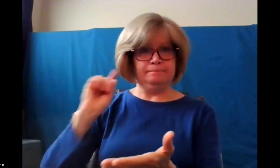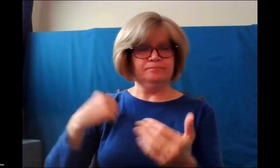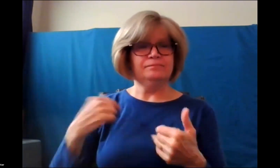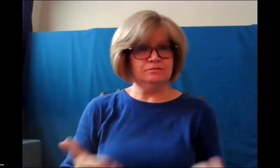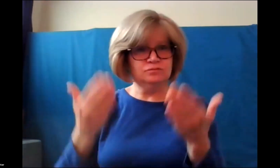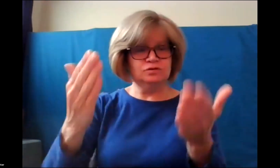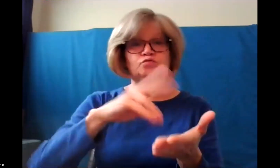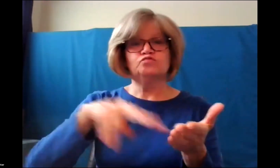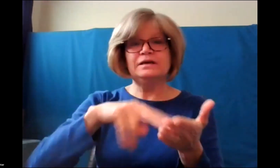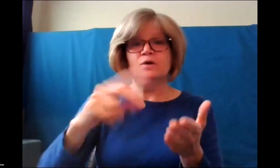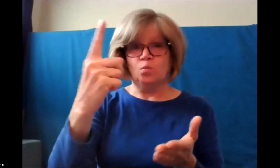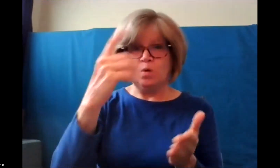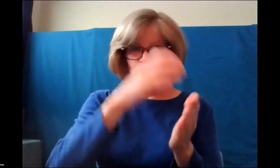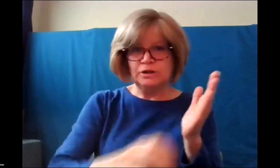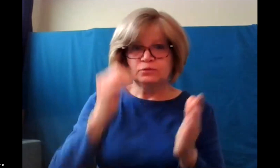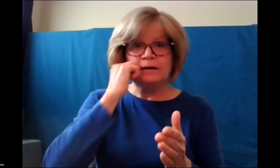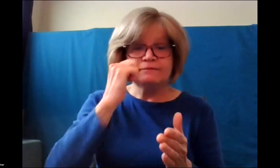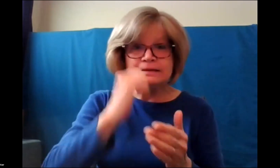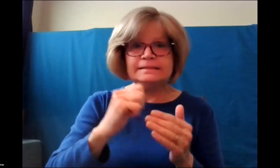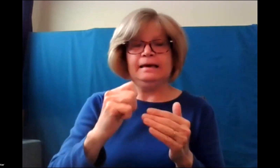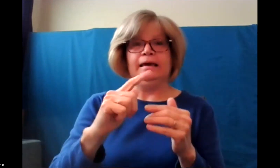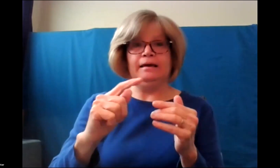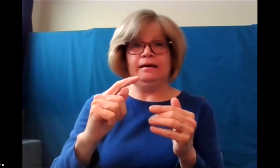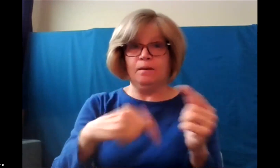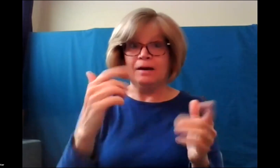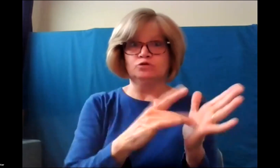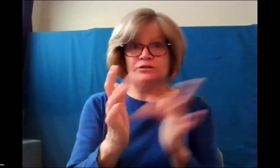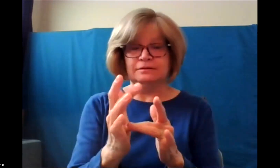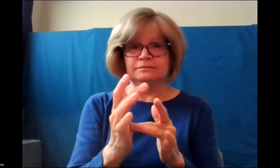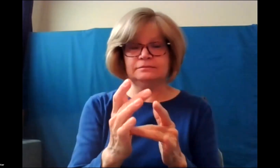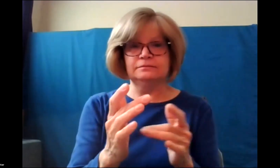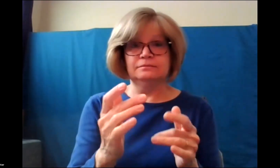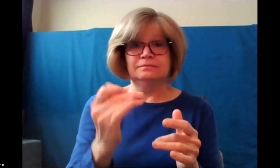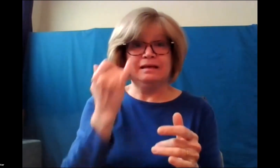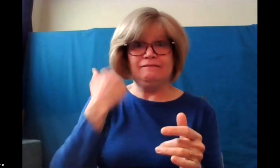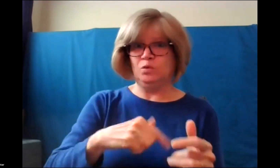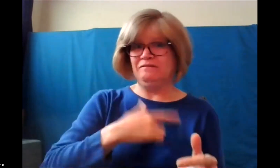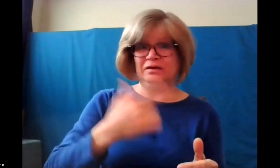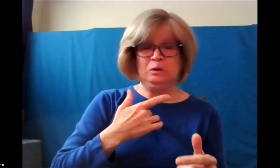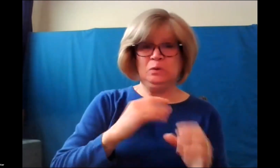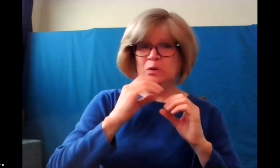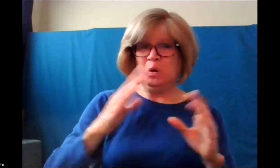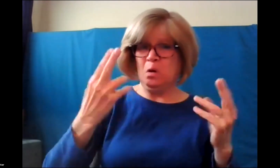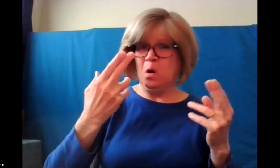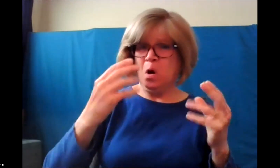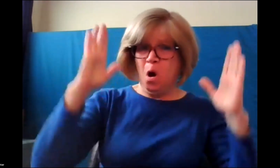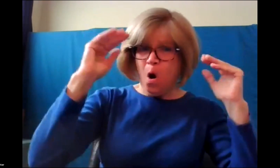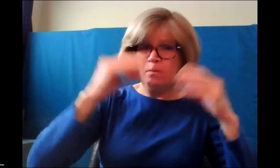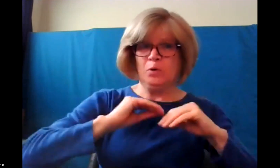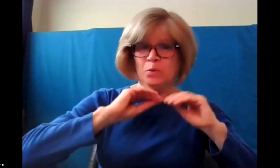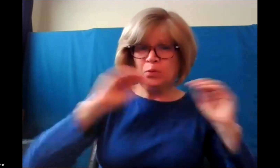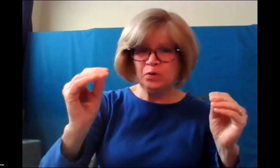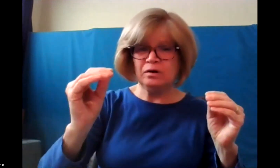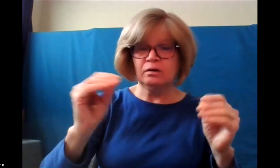one chapter a day about Jesus. I mean, if we're hopeless, it's a statement that we're not